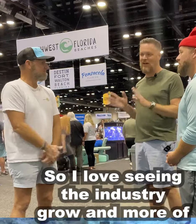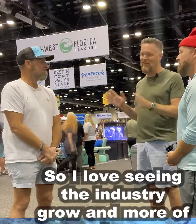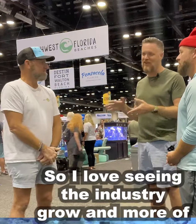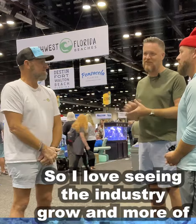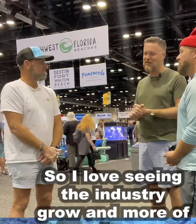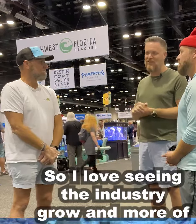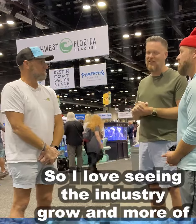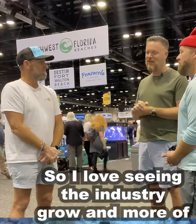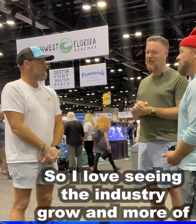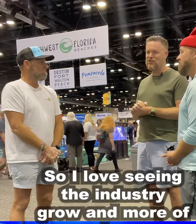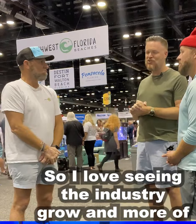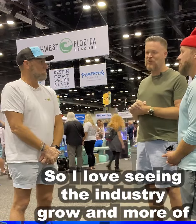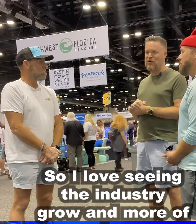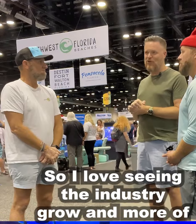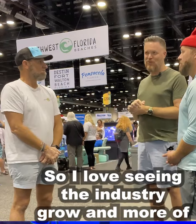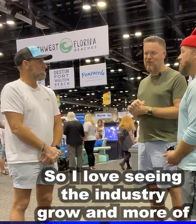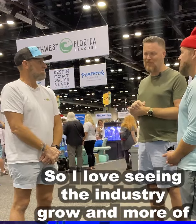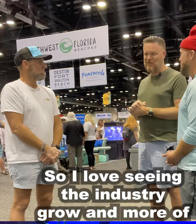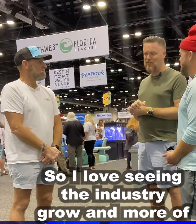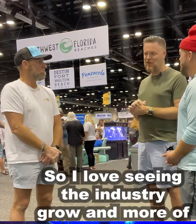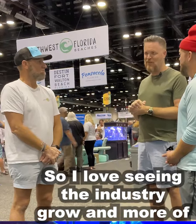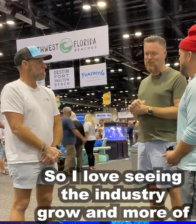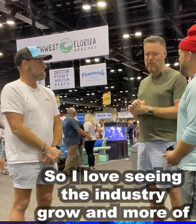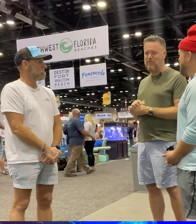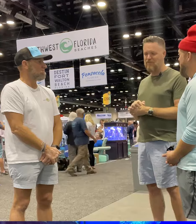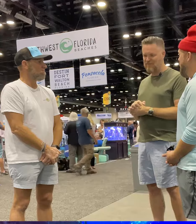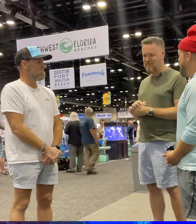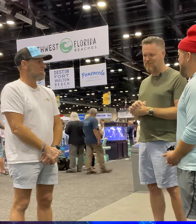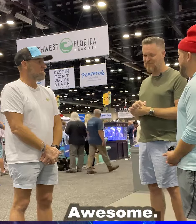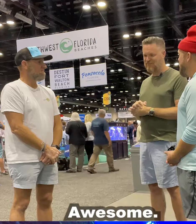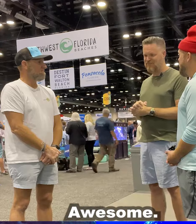I love seeing the industry grow when more of my people come on board. Awesome.